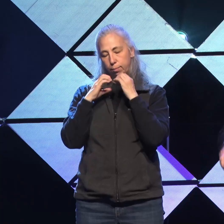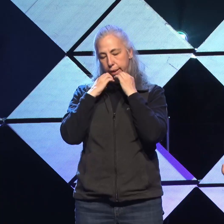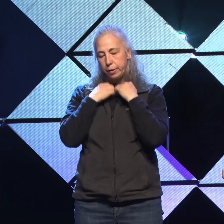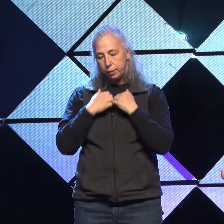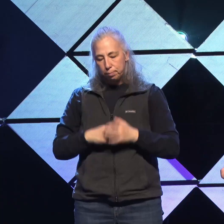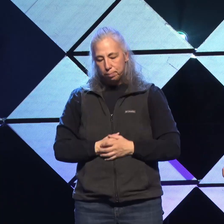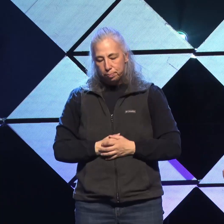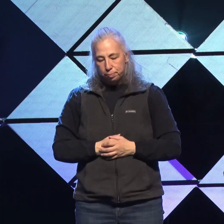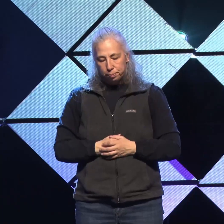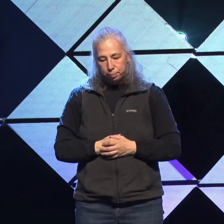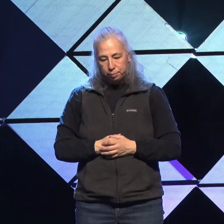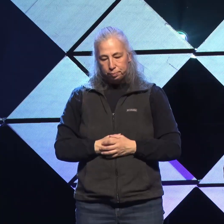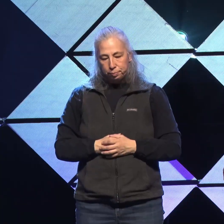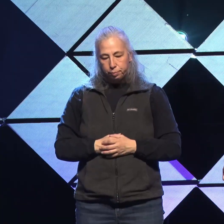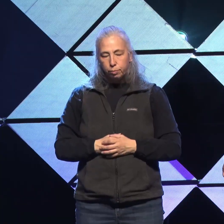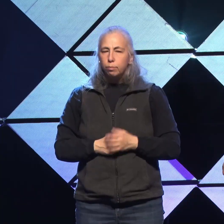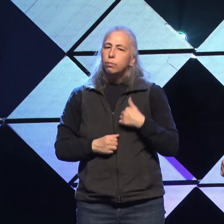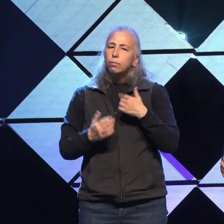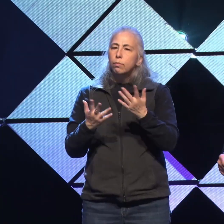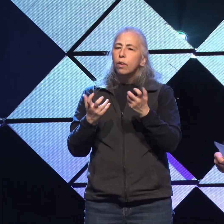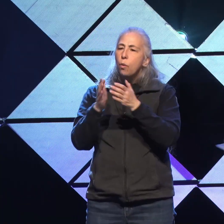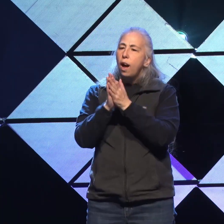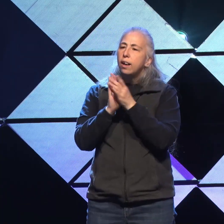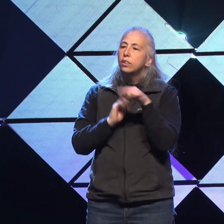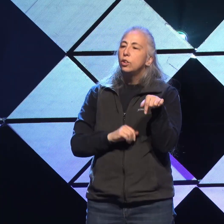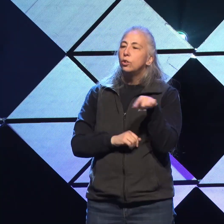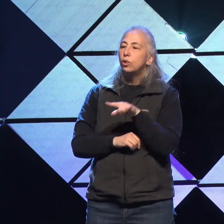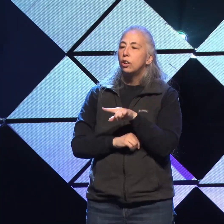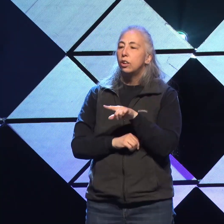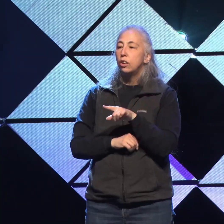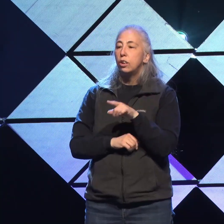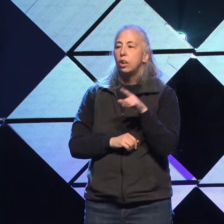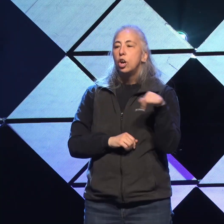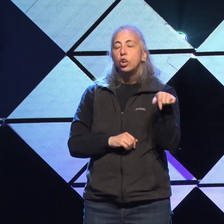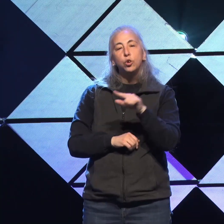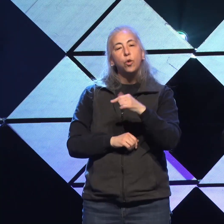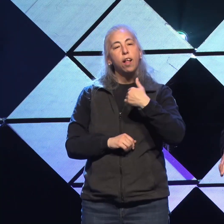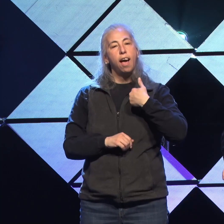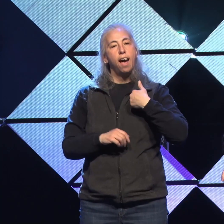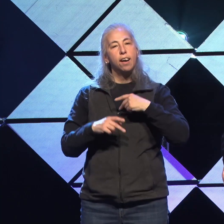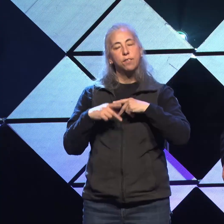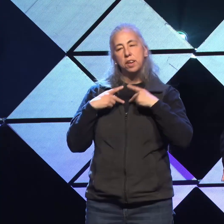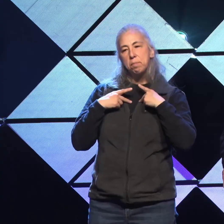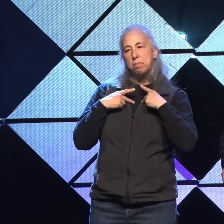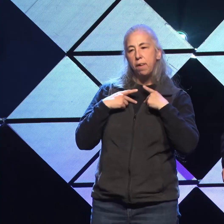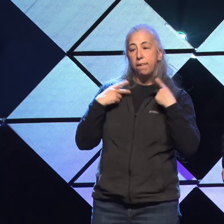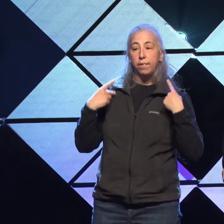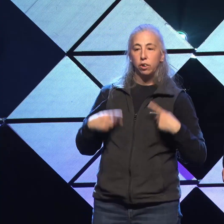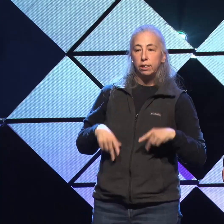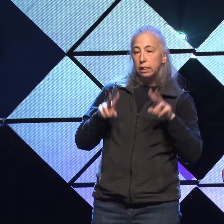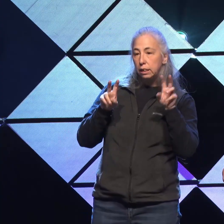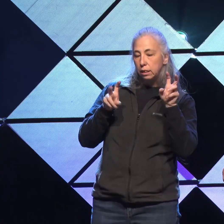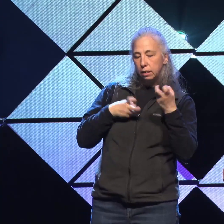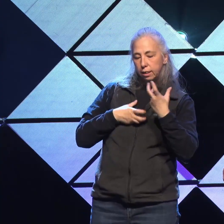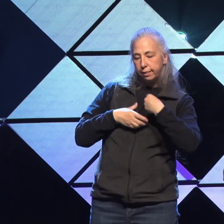So let me ask you, got any Pharisee inside of you? Got any Pharisee inside of you?